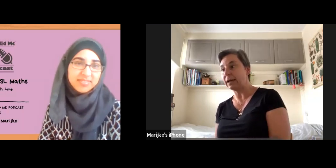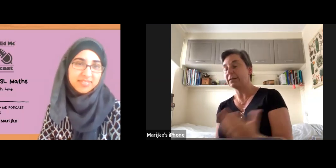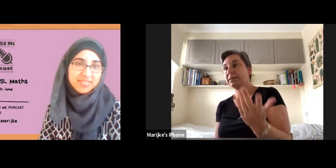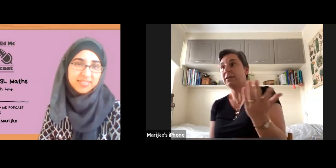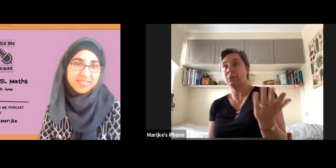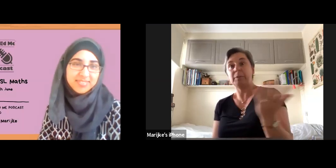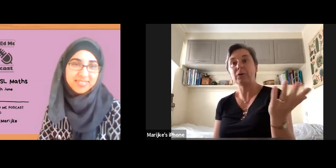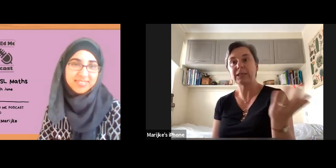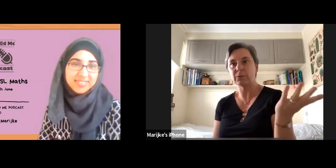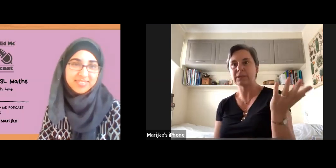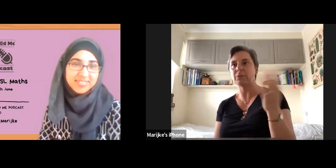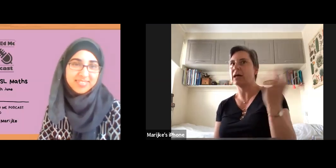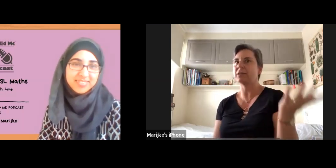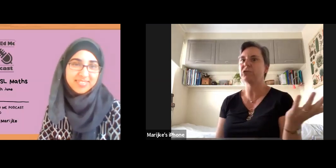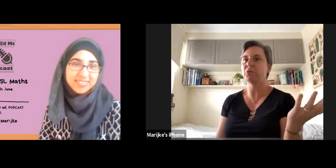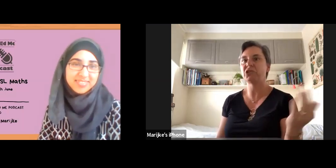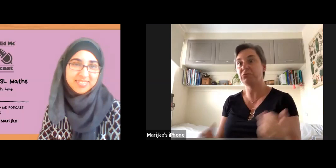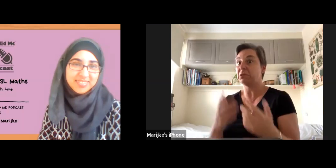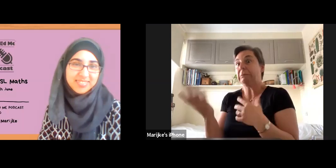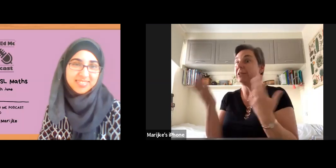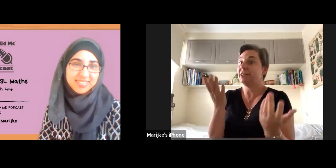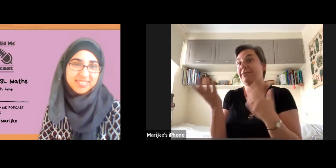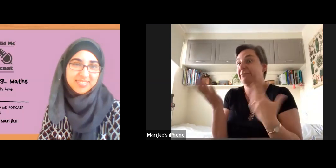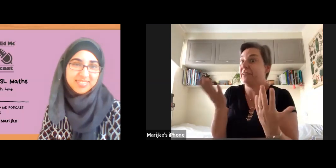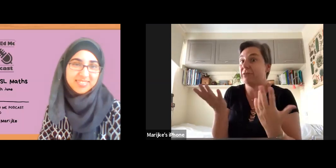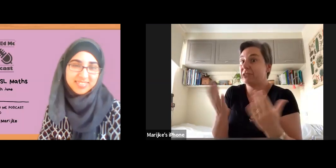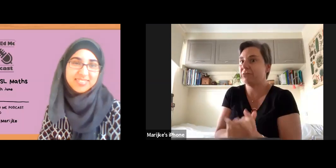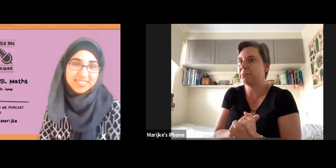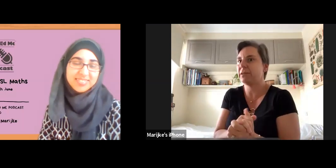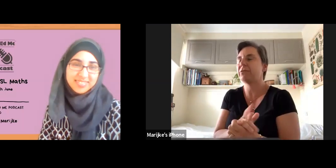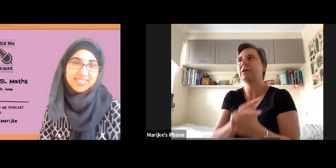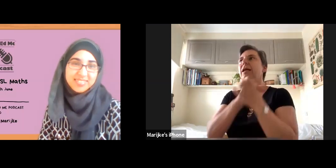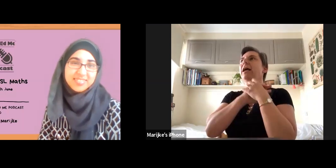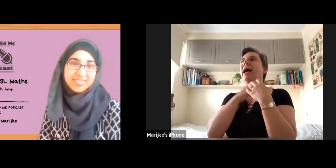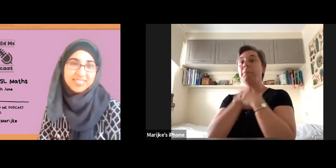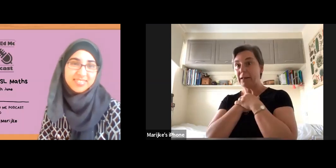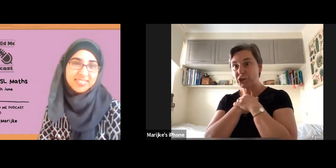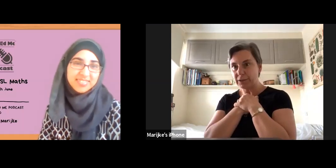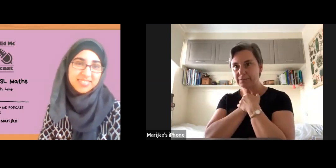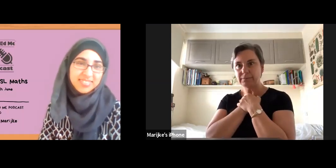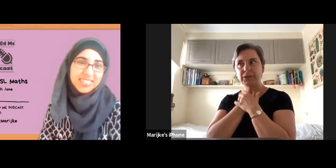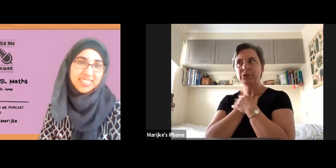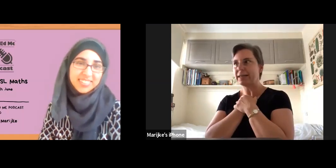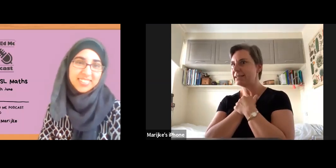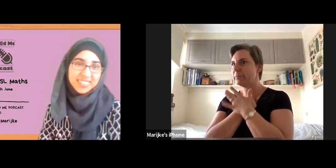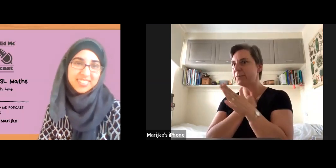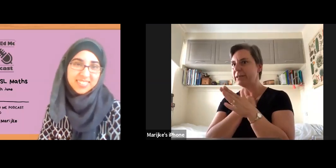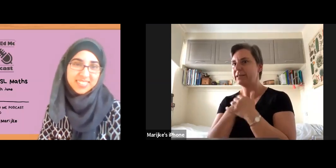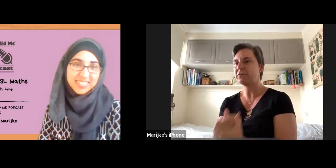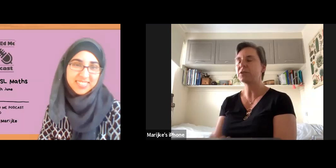And, I'll be honest, it was like, well, I had 2 small children, teaching fits around the children, but I thought, I'm Belgian. The UK system is completely different. So